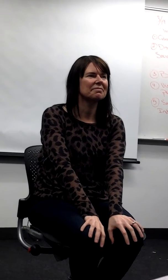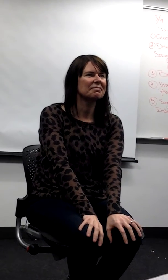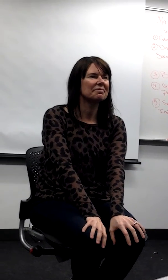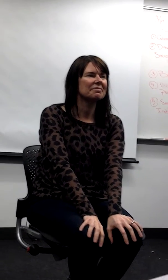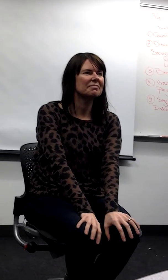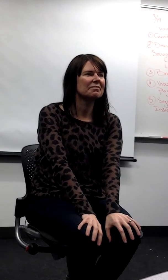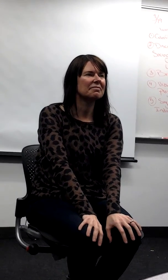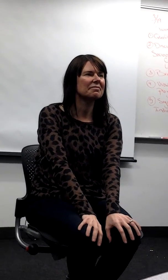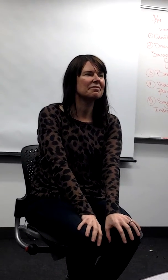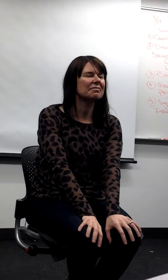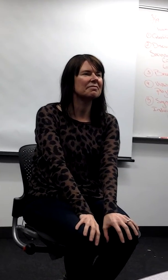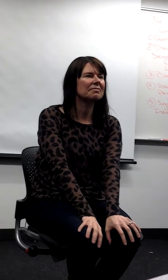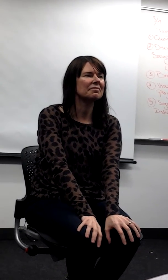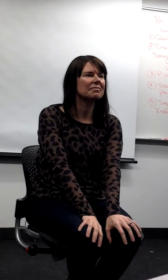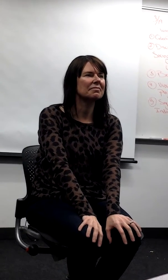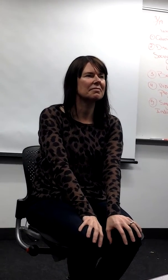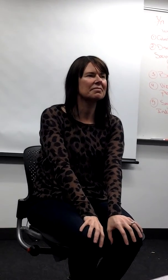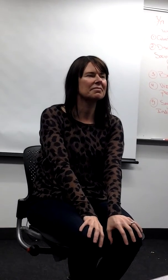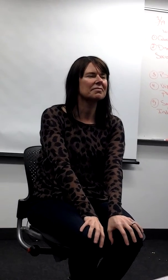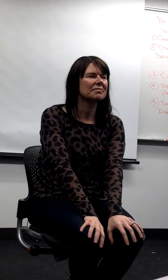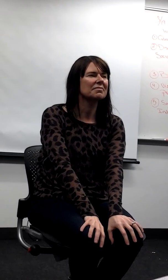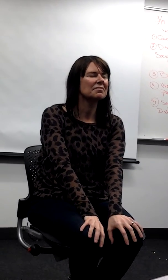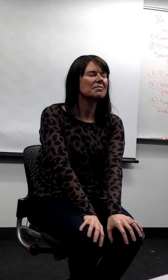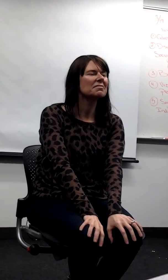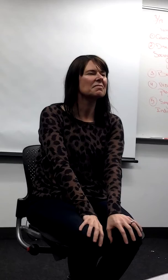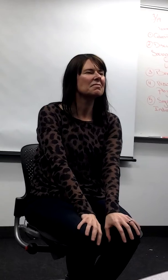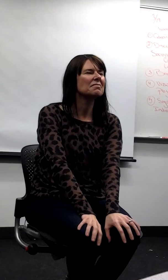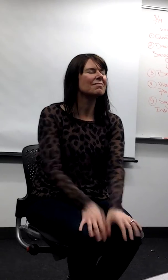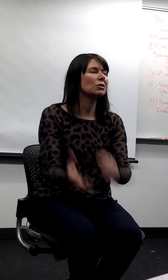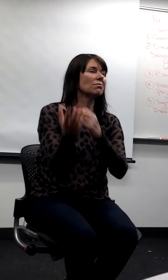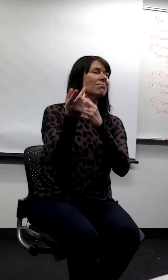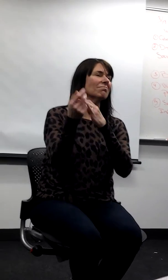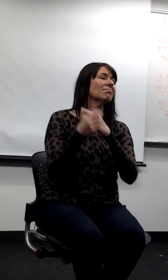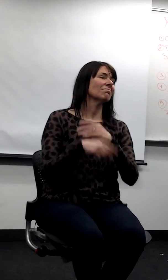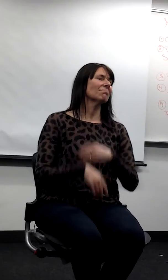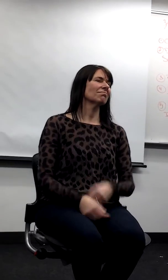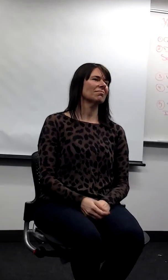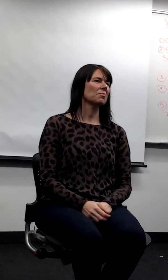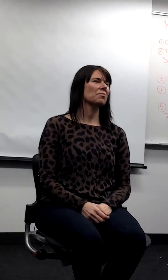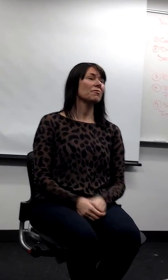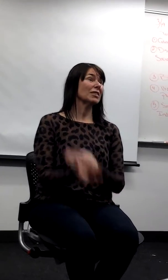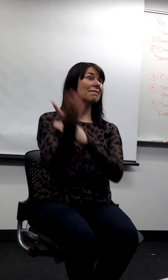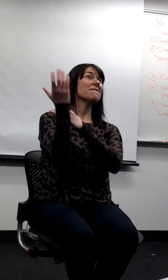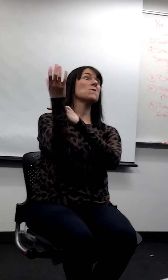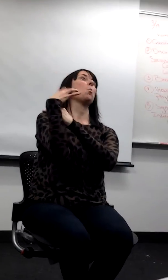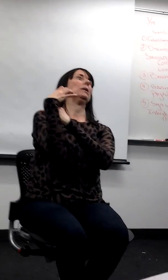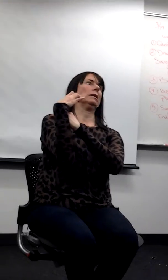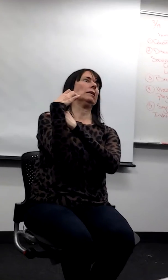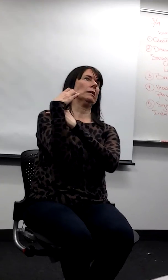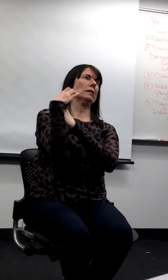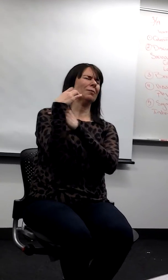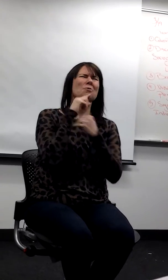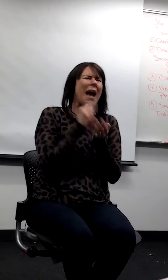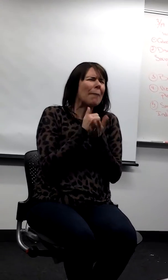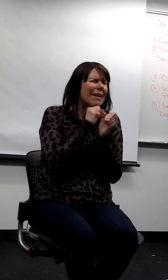things in my ear. I hated it. It was awful. I wanted to just get rid of it. It was forced on